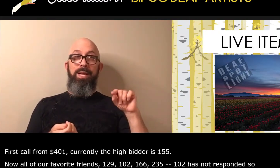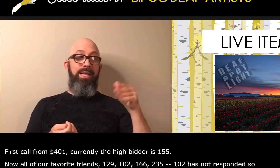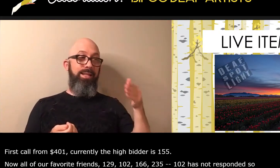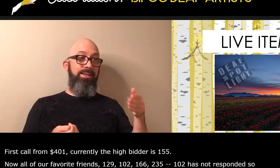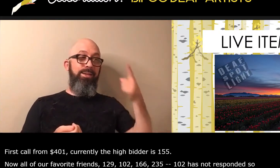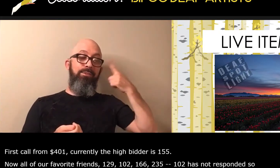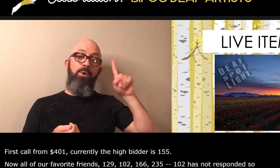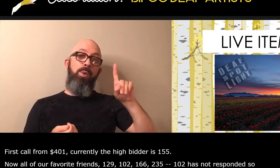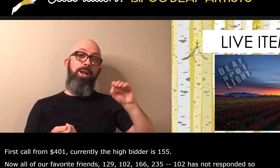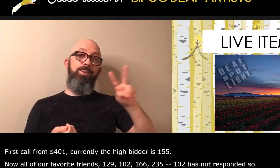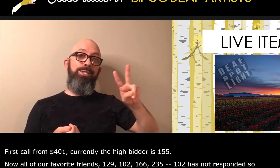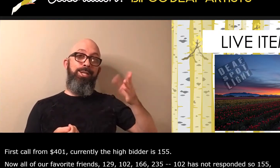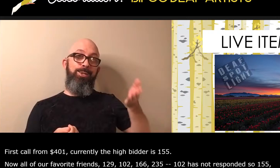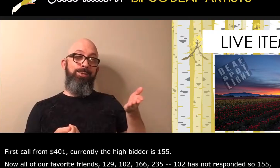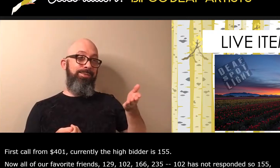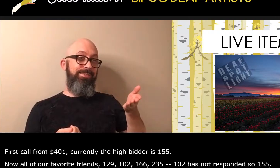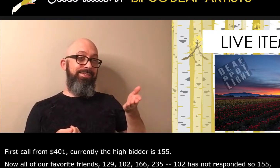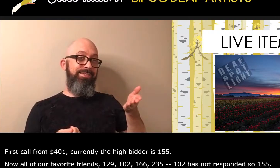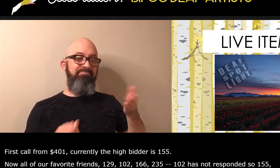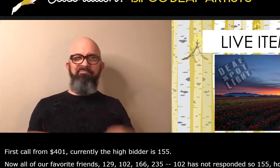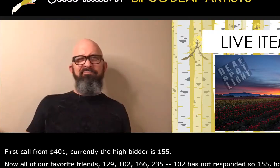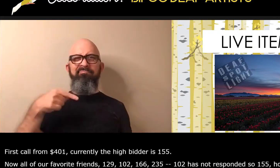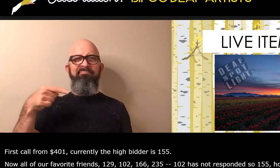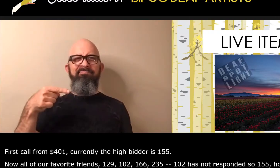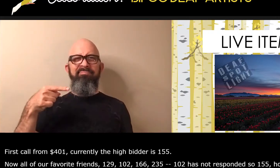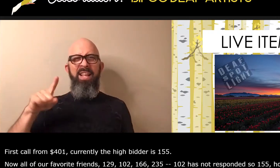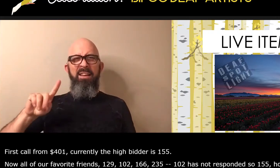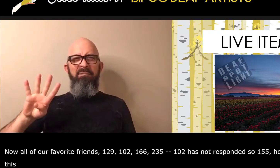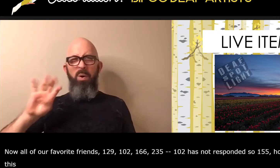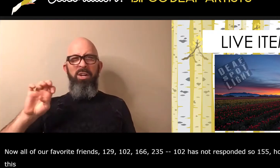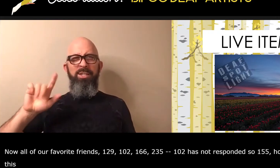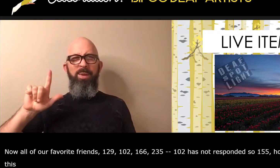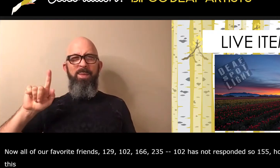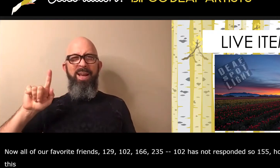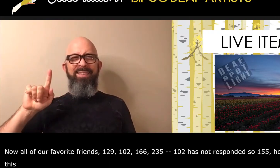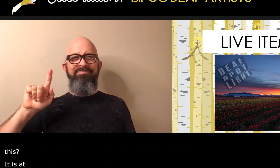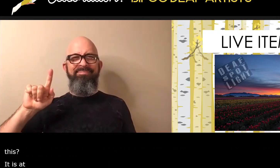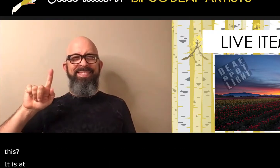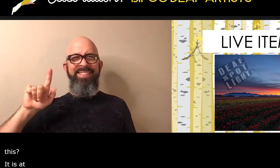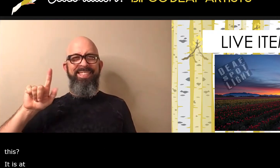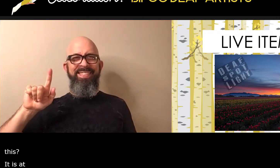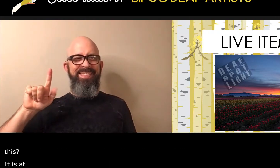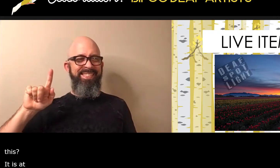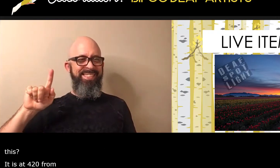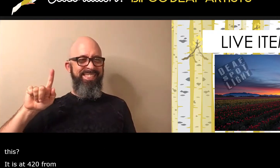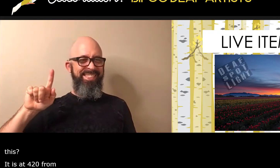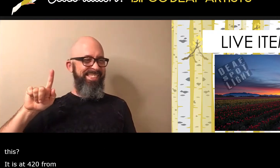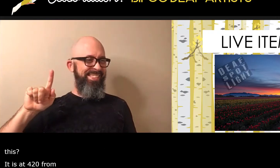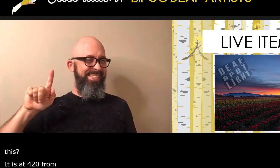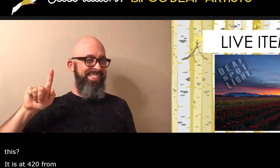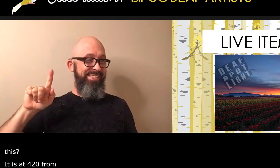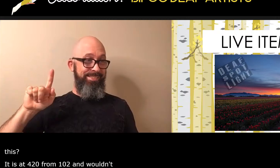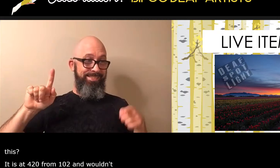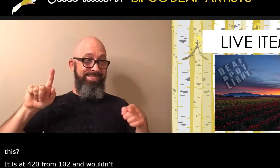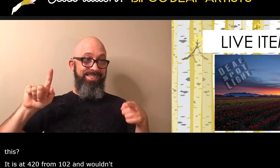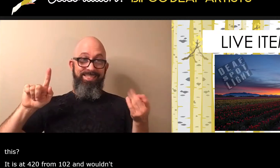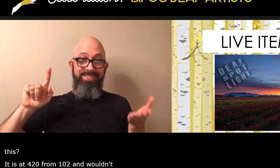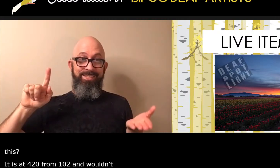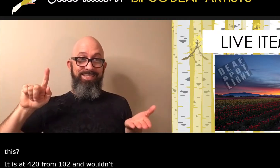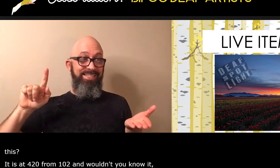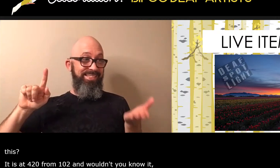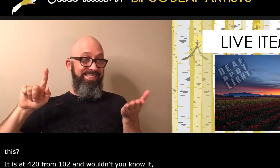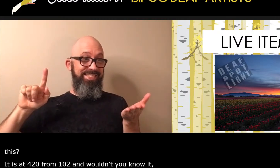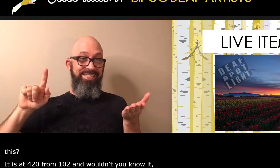How are you going to handle this? It's at 420 from 102, and wouldn't you know it, it was just raised to 421.